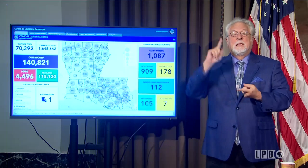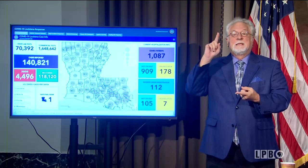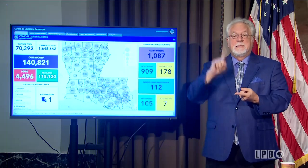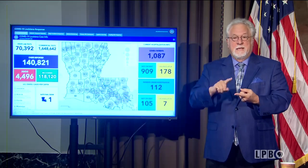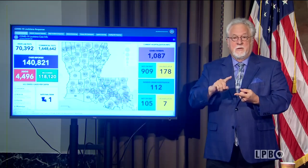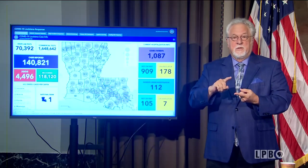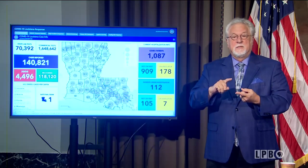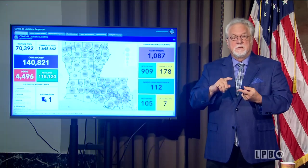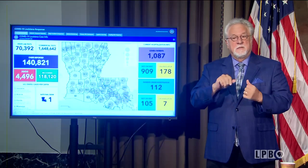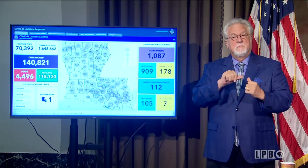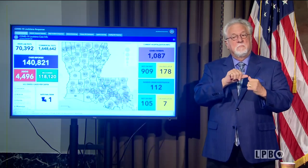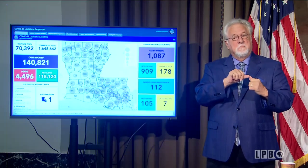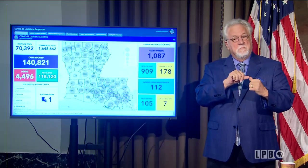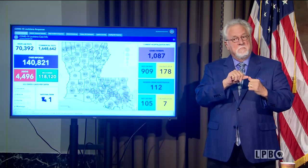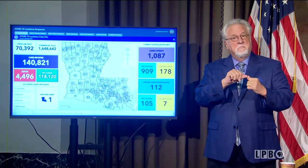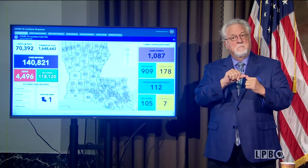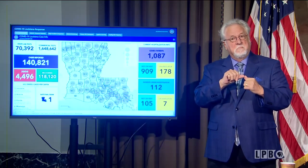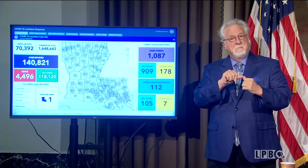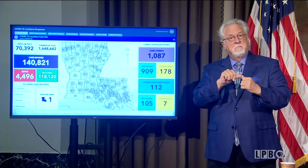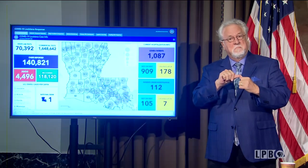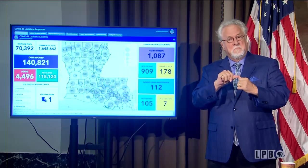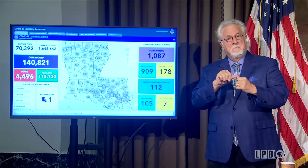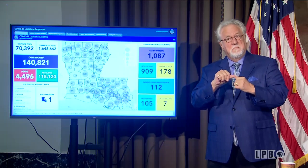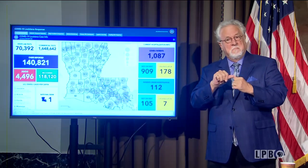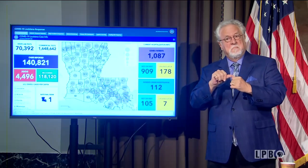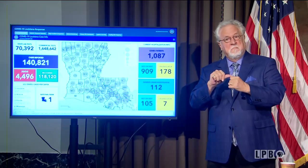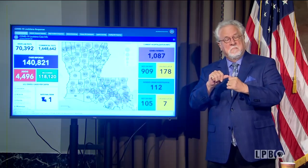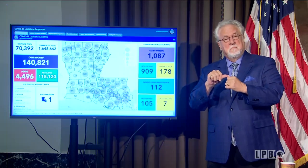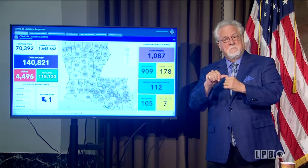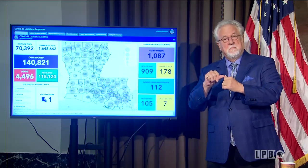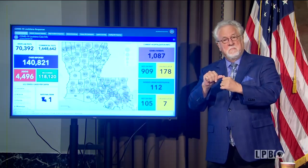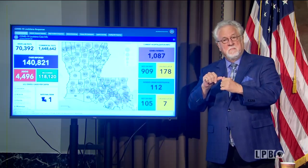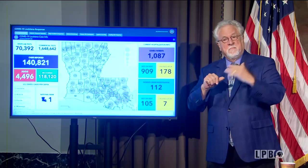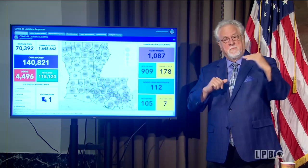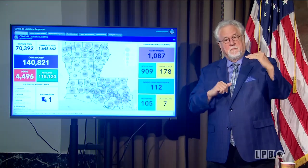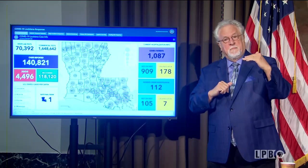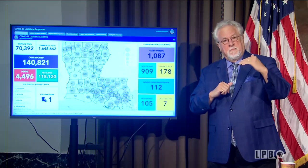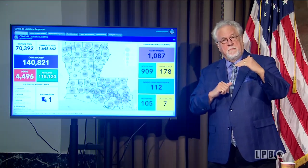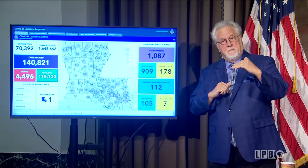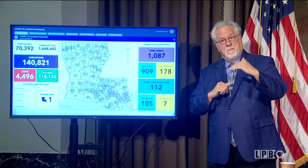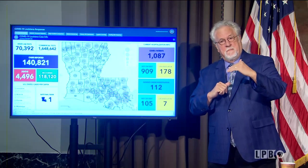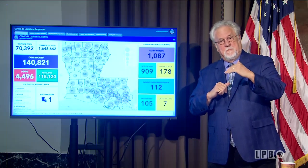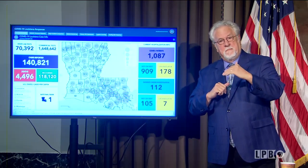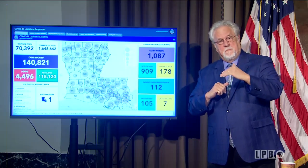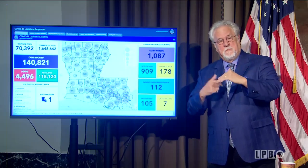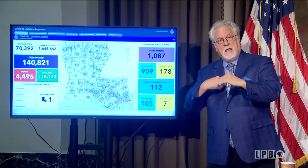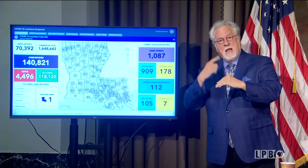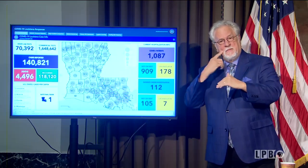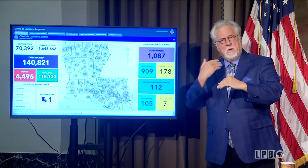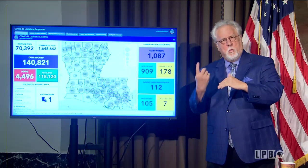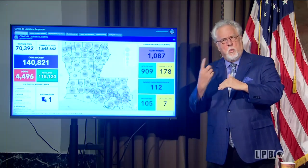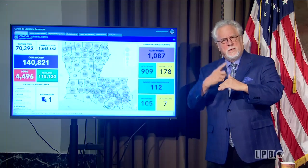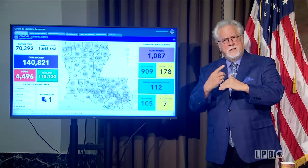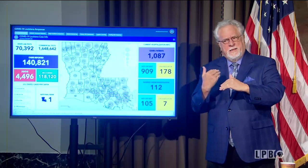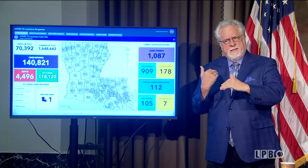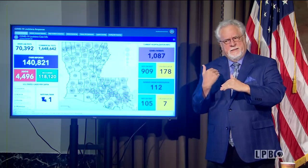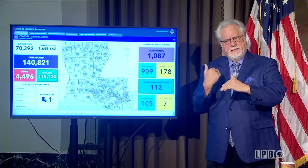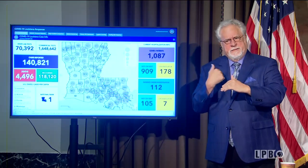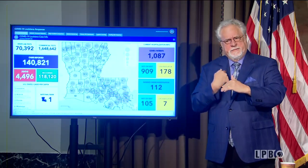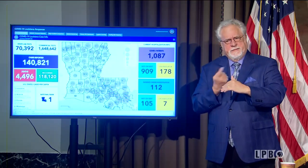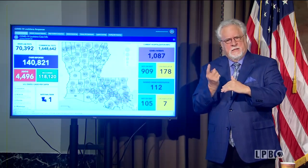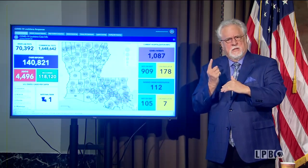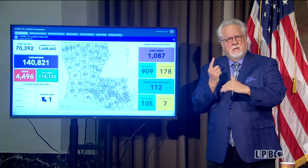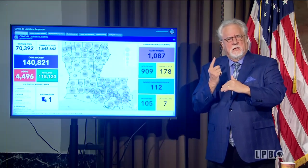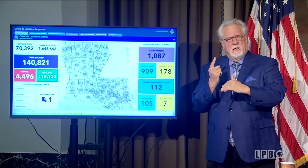decreases have been relatively consistent and sustained. I think we've had one day in the last couple of weeks where